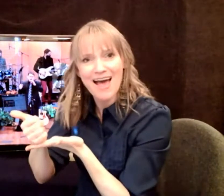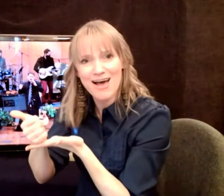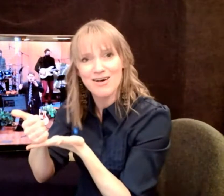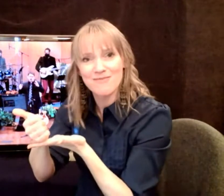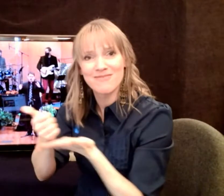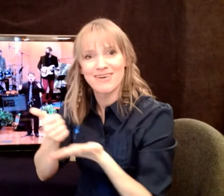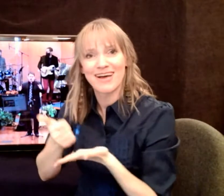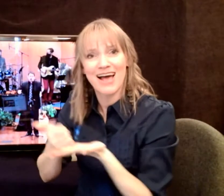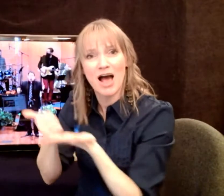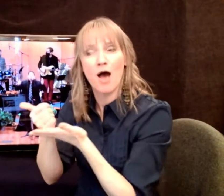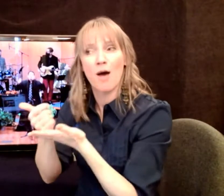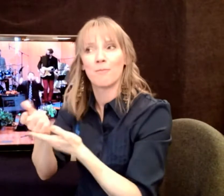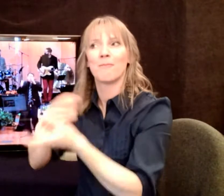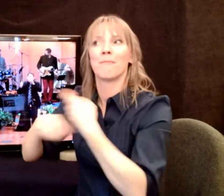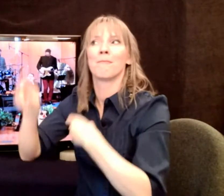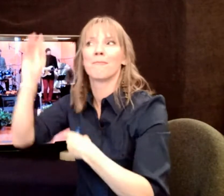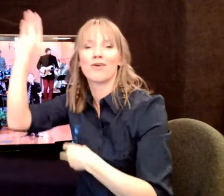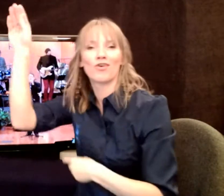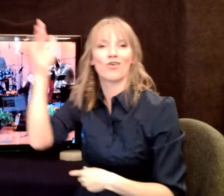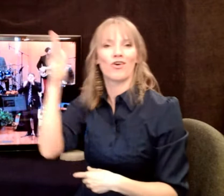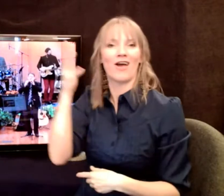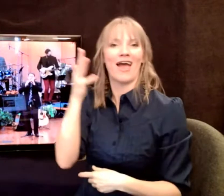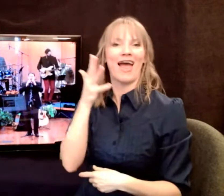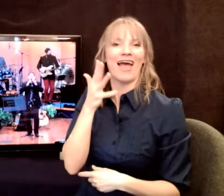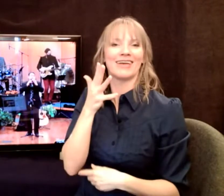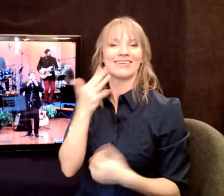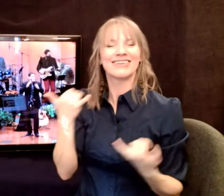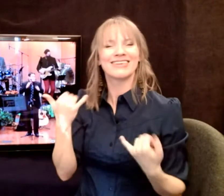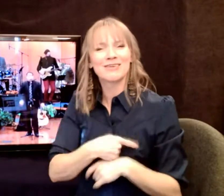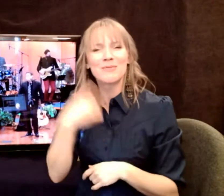for grace. You